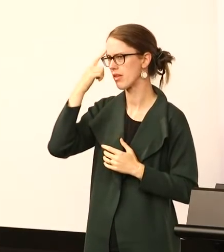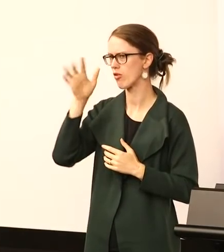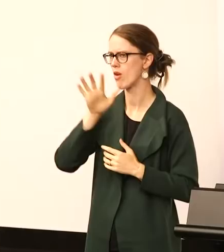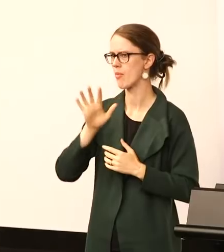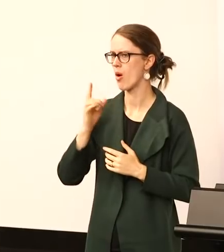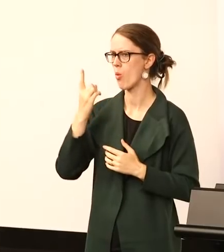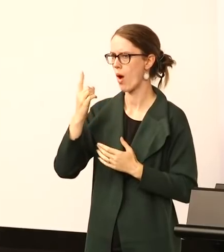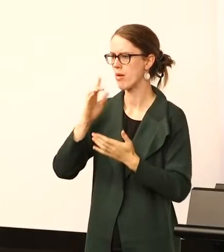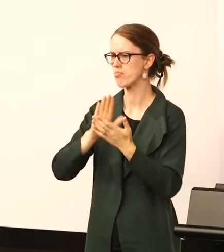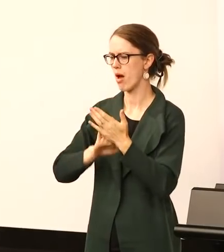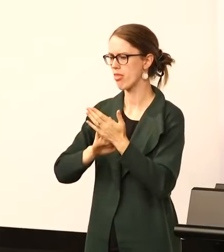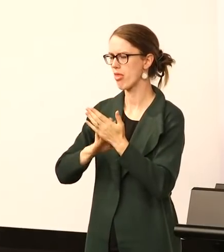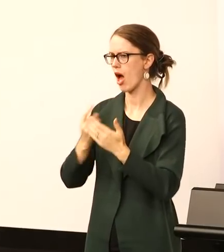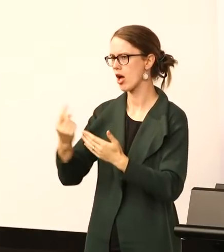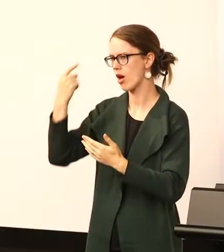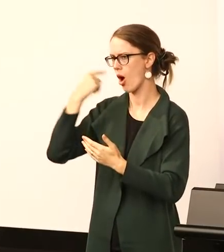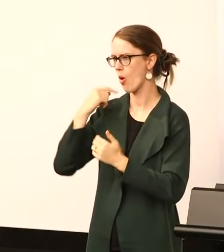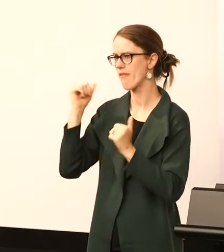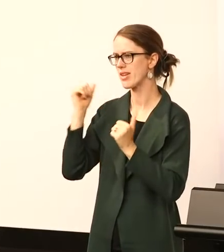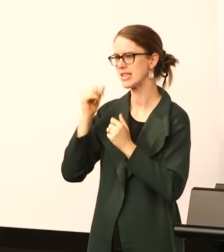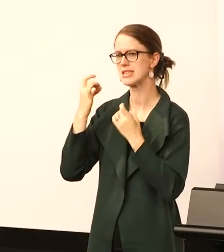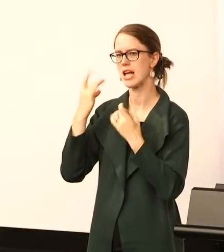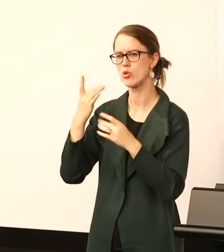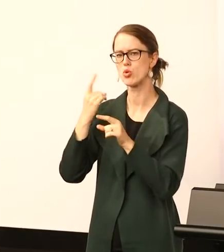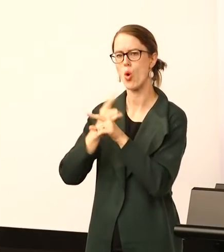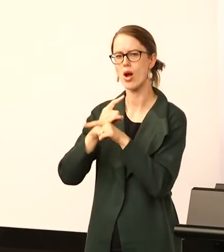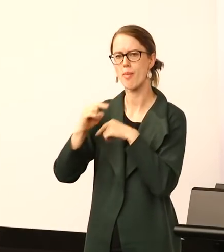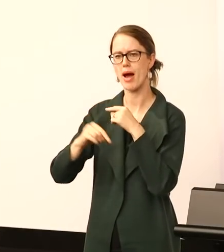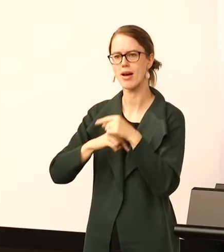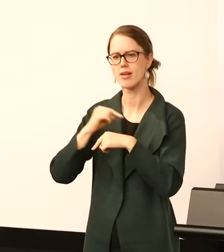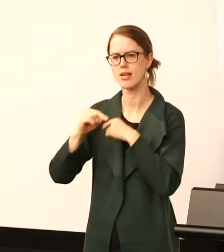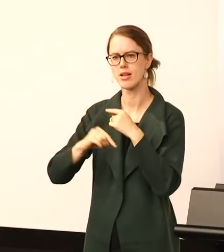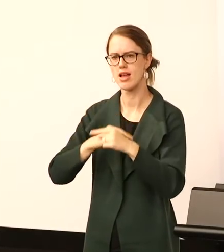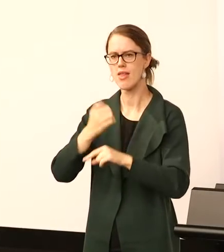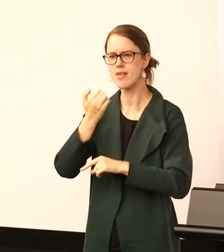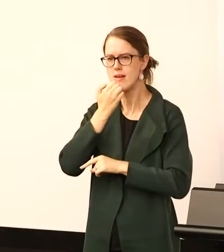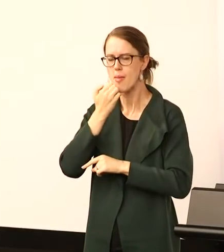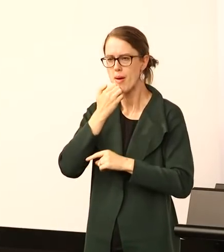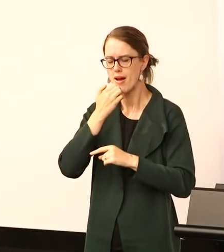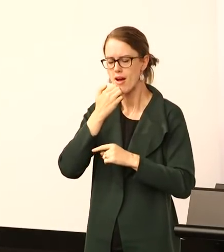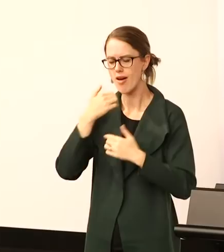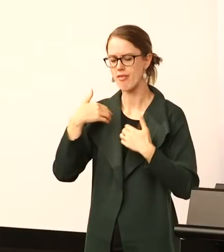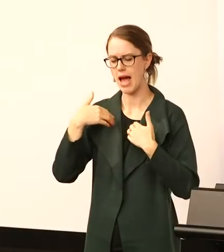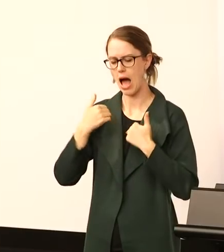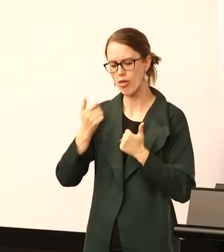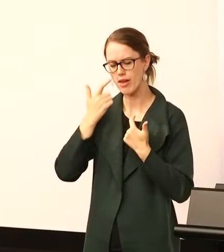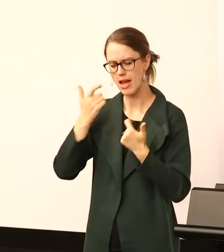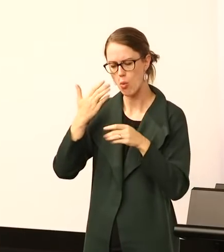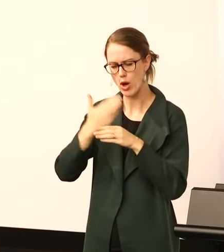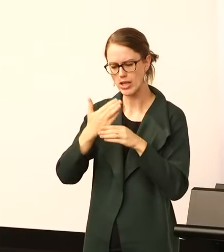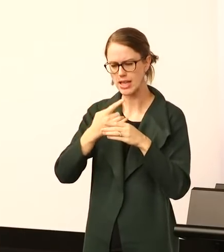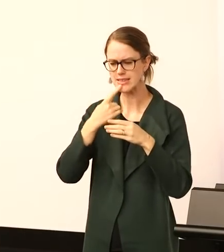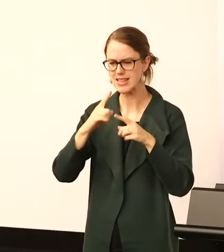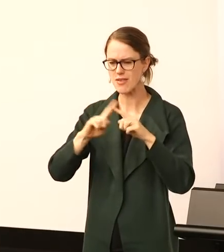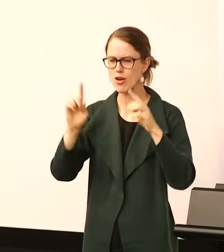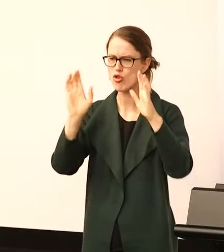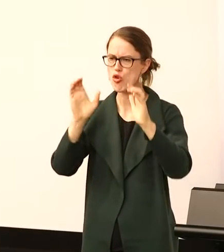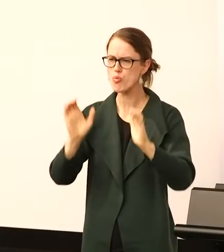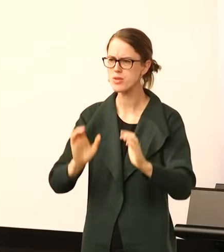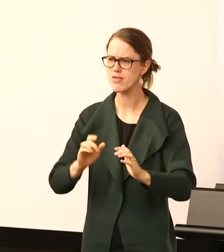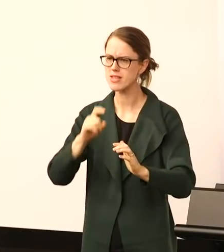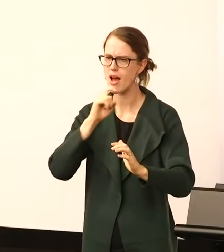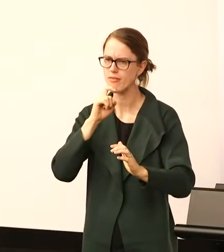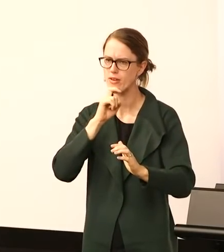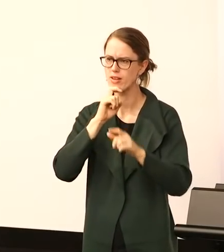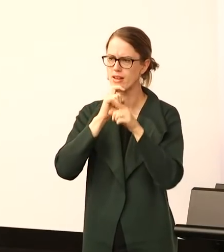month, probably a month ago, I started to talk about the number of healthcare workers, broke them down by groups, and also